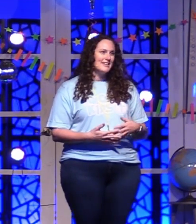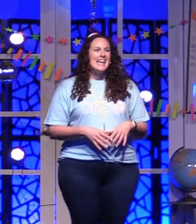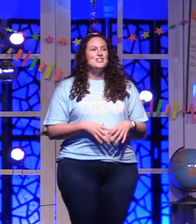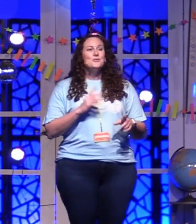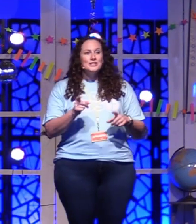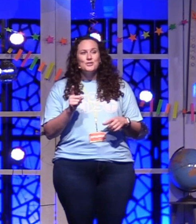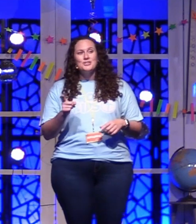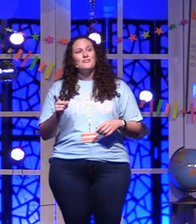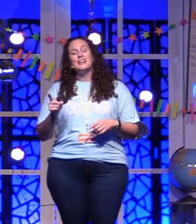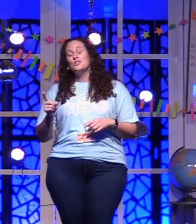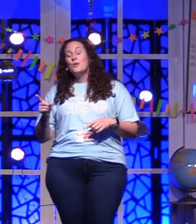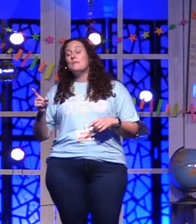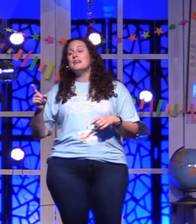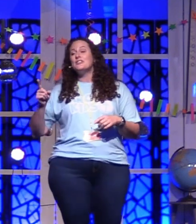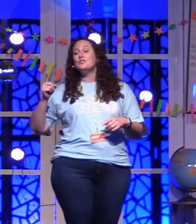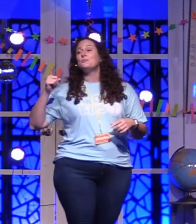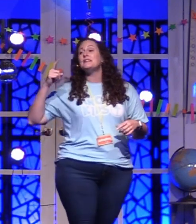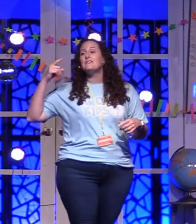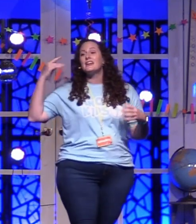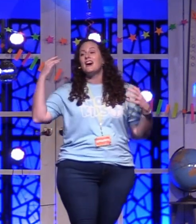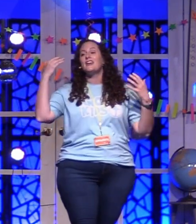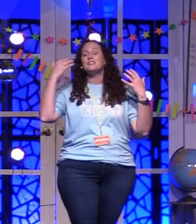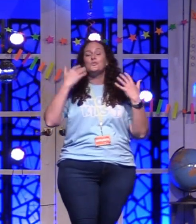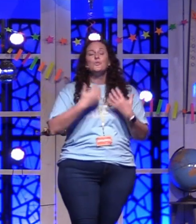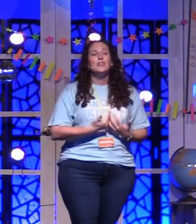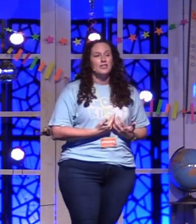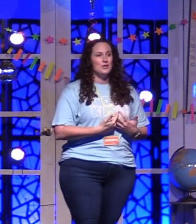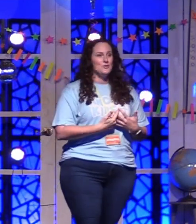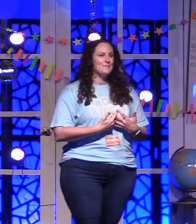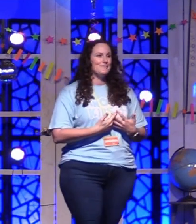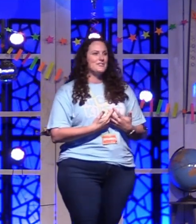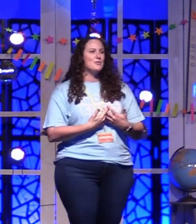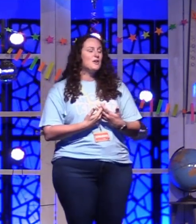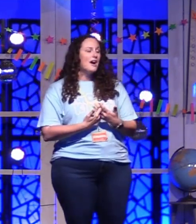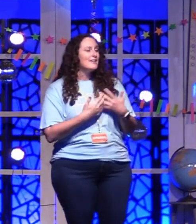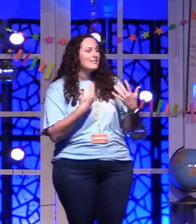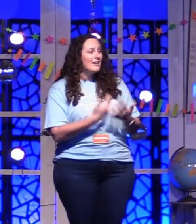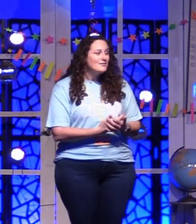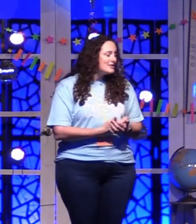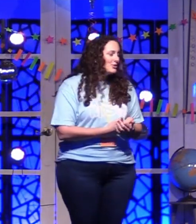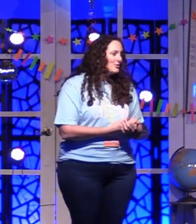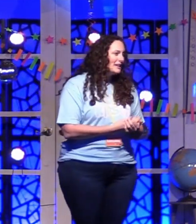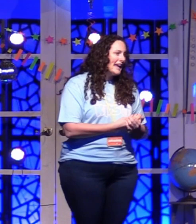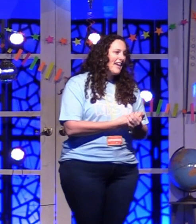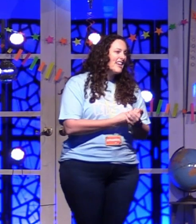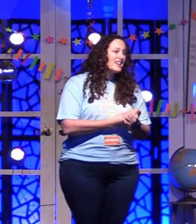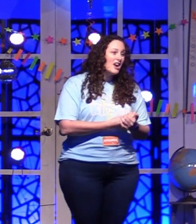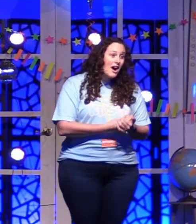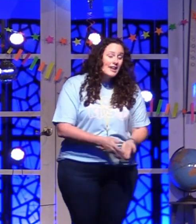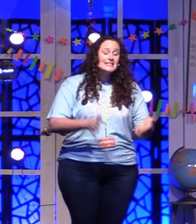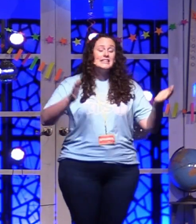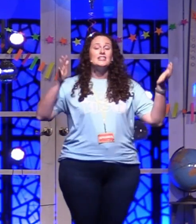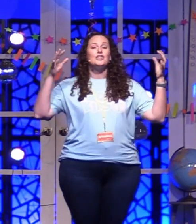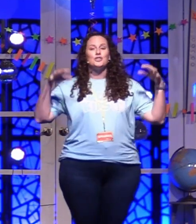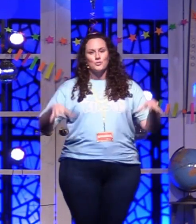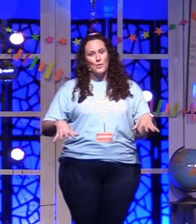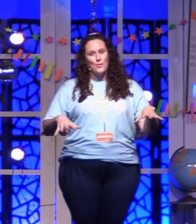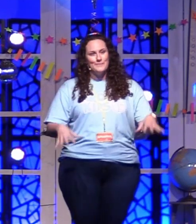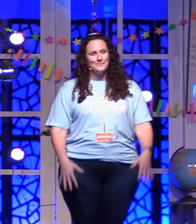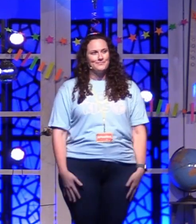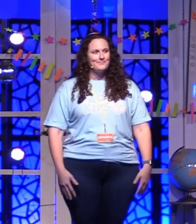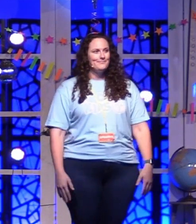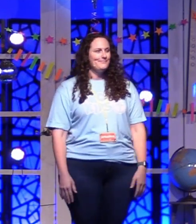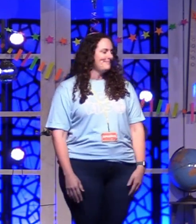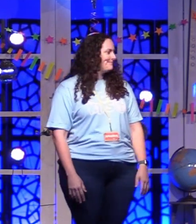way. And you can choose to find joy because you believe that God is with you. So God loves you. And that God is in